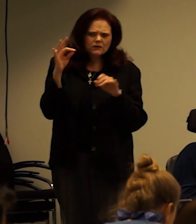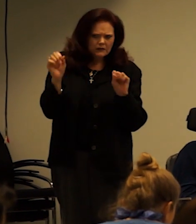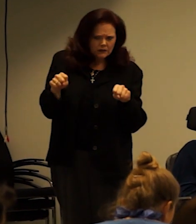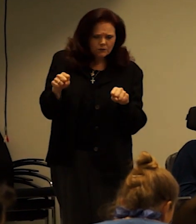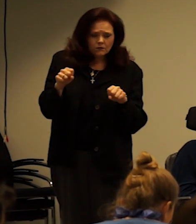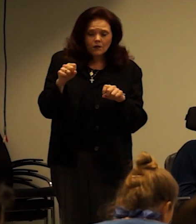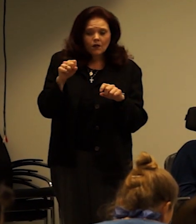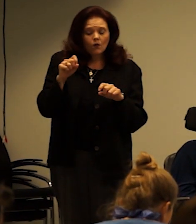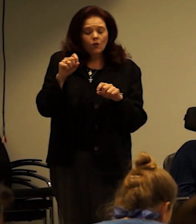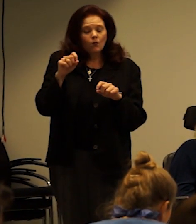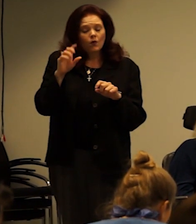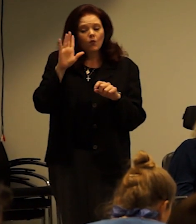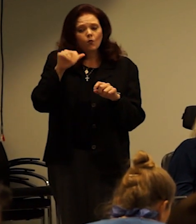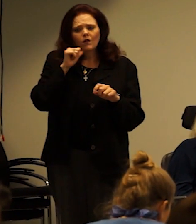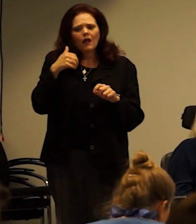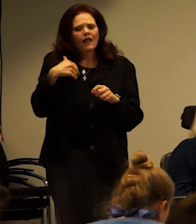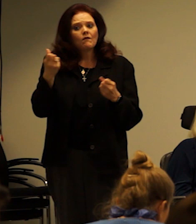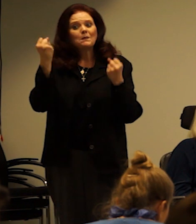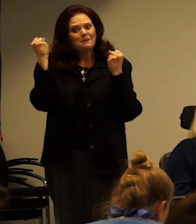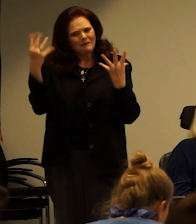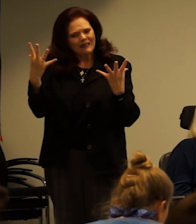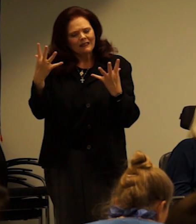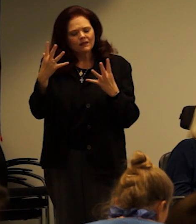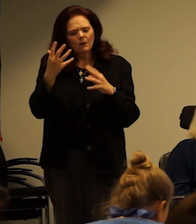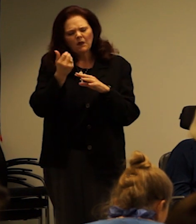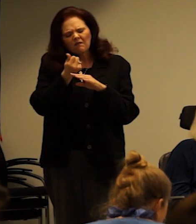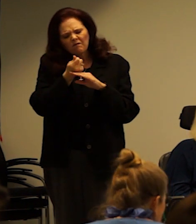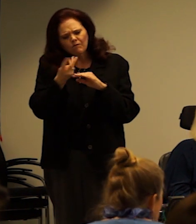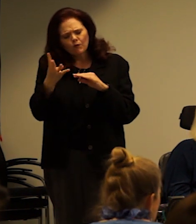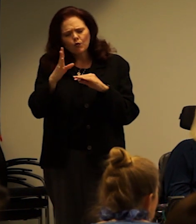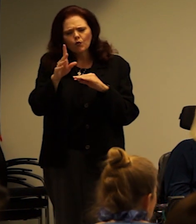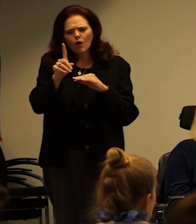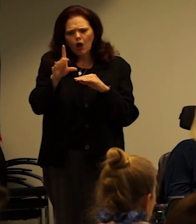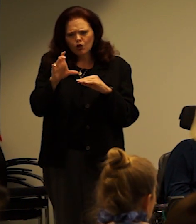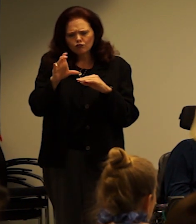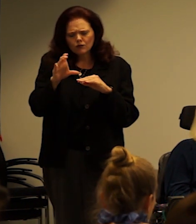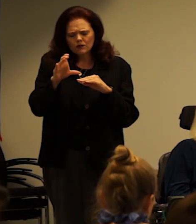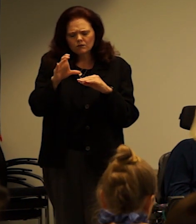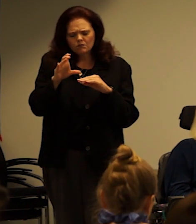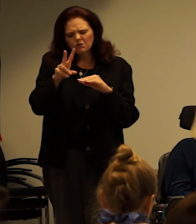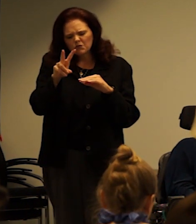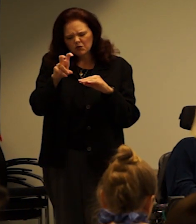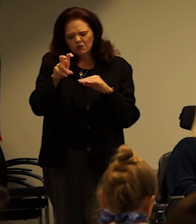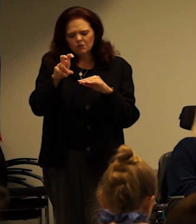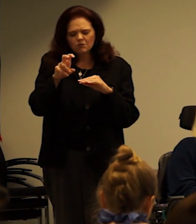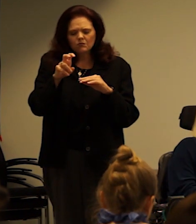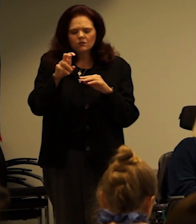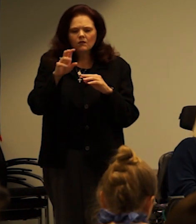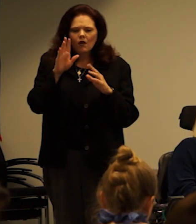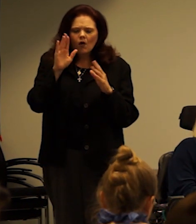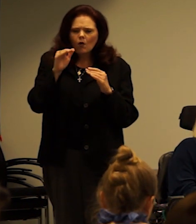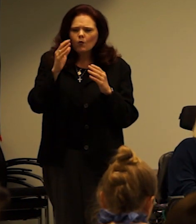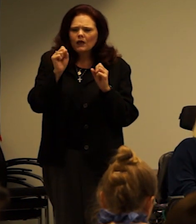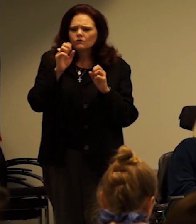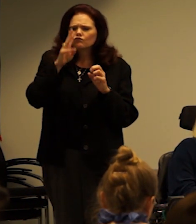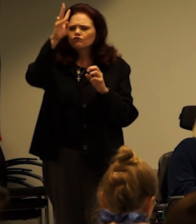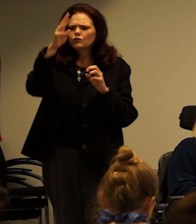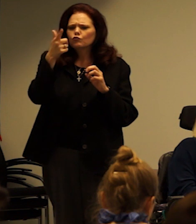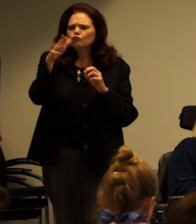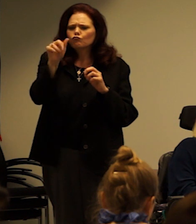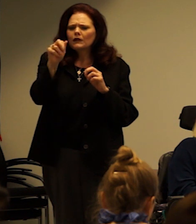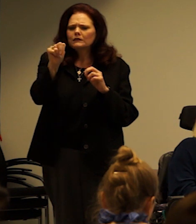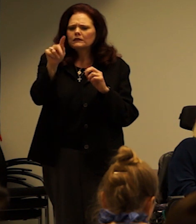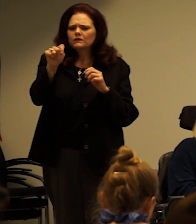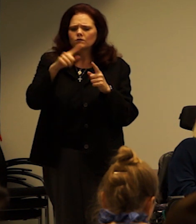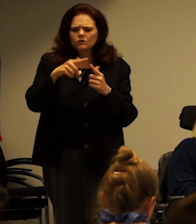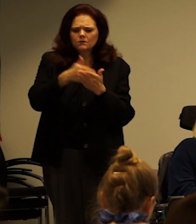We're not going to have a whole lot. We'll probably start with a couple hundred. But our hope is that we can generate a grant, another grant, or some more funding